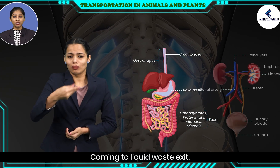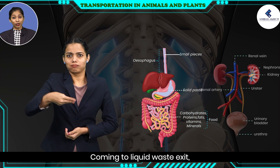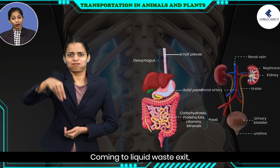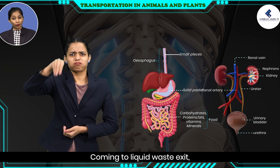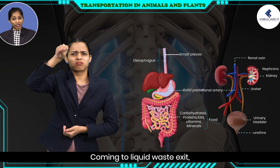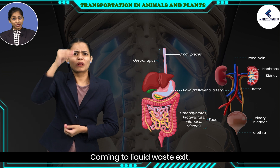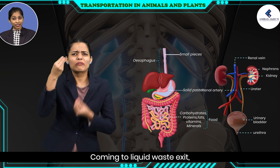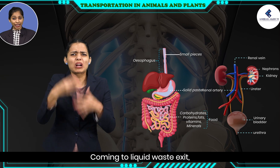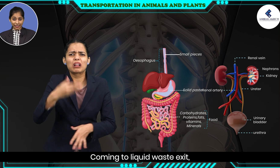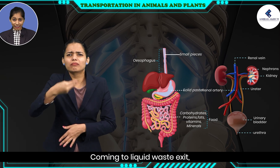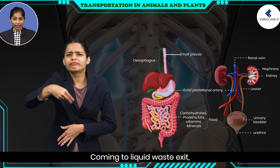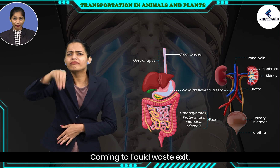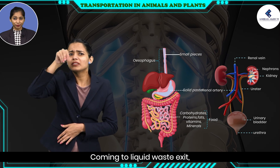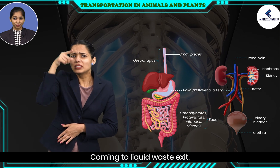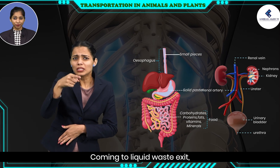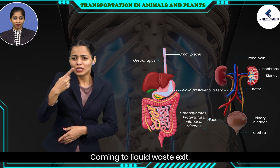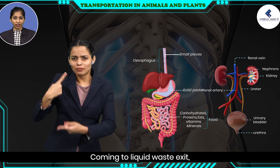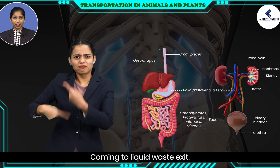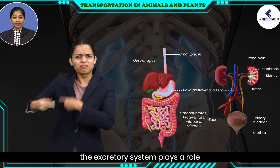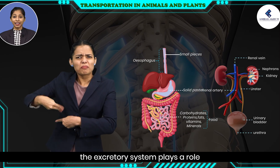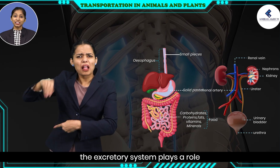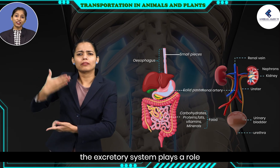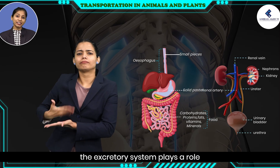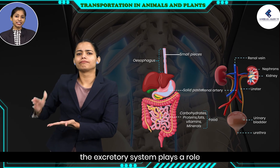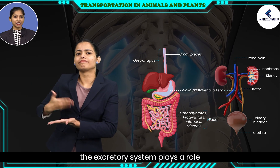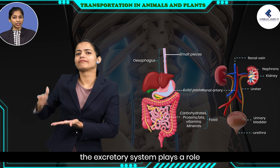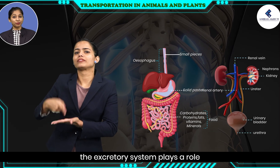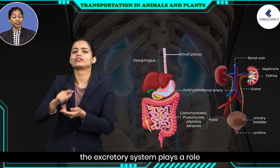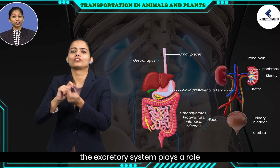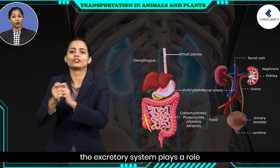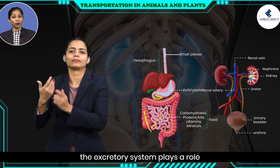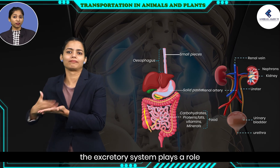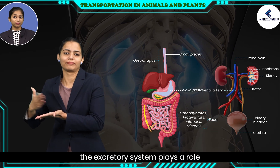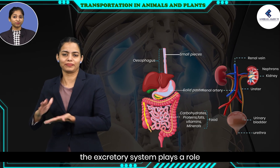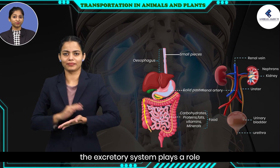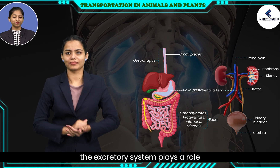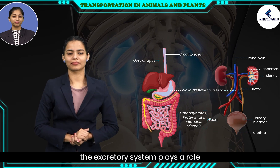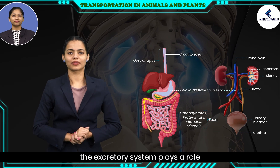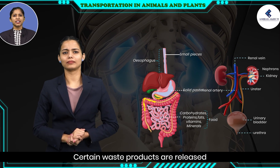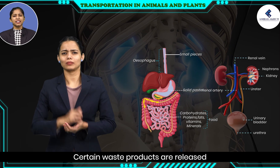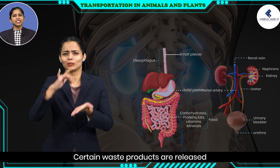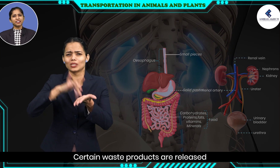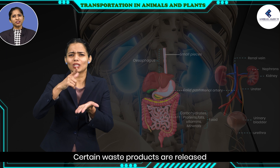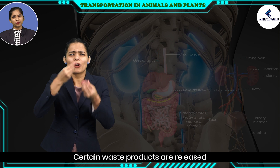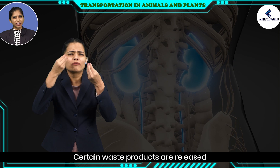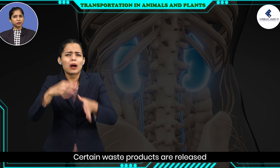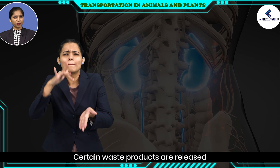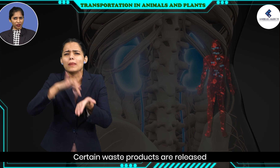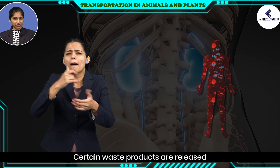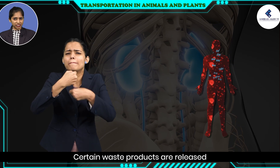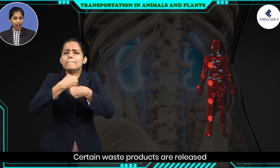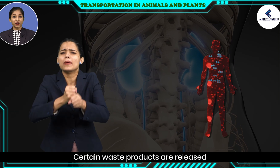Coming to liquid waste, exit. The excretory system plays a role. Certain